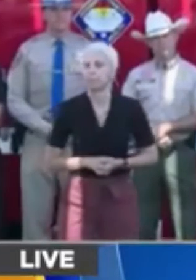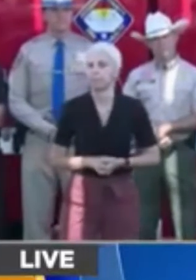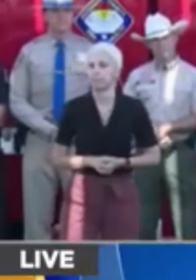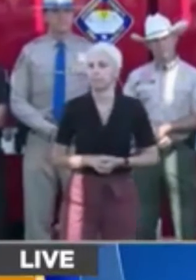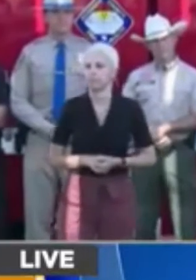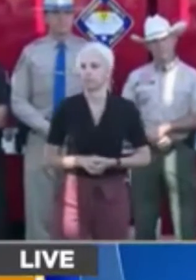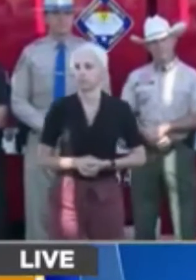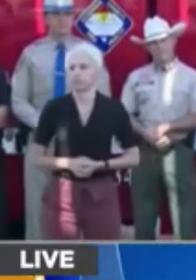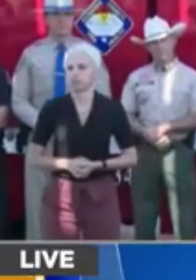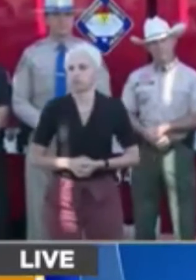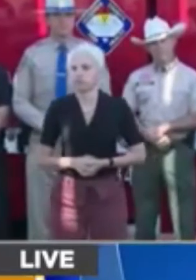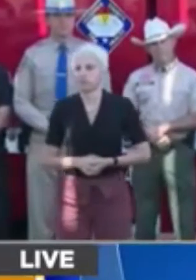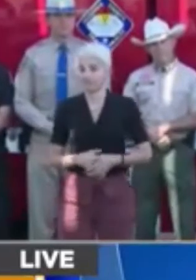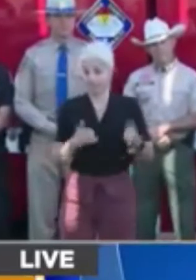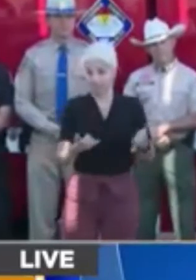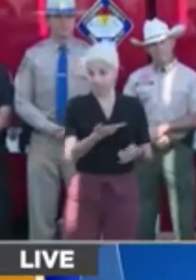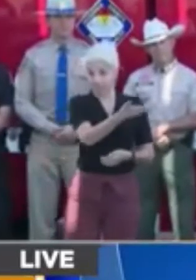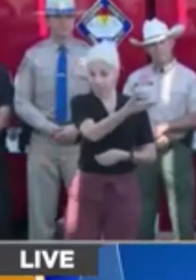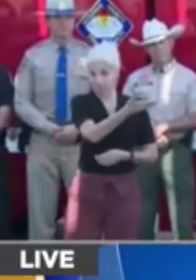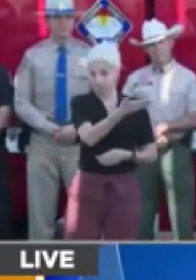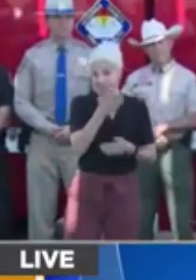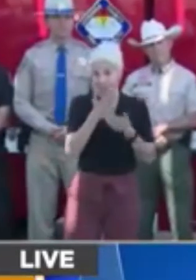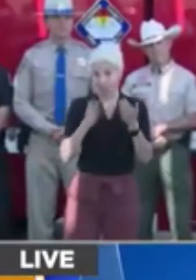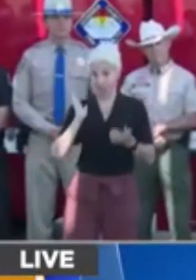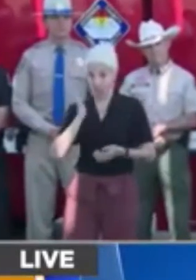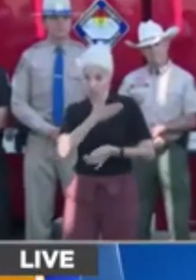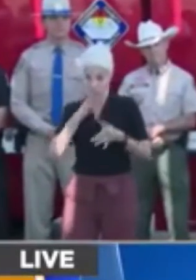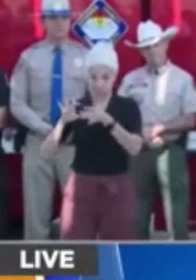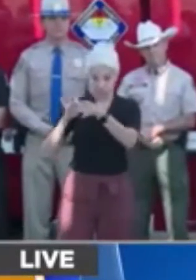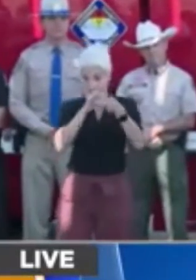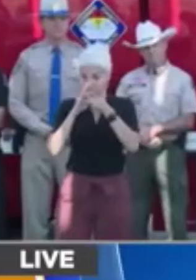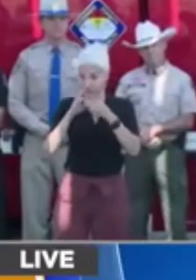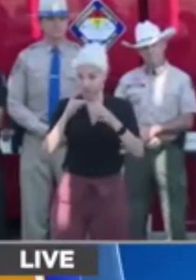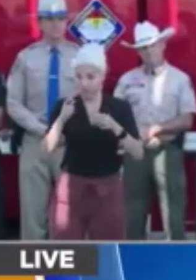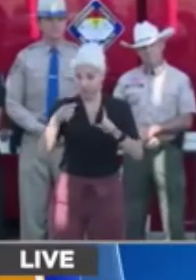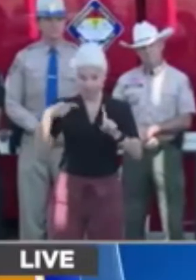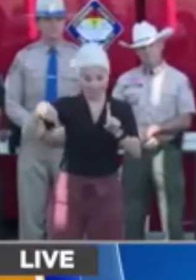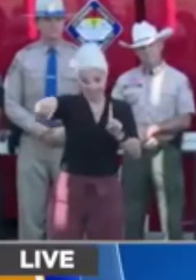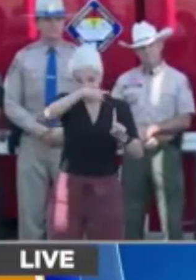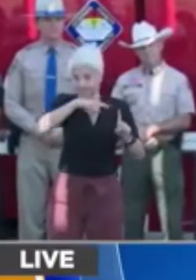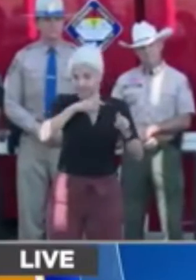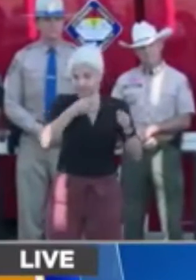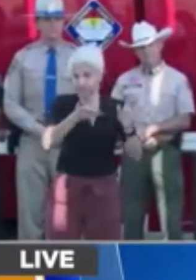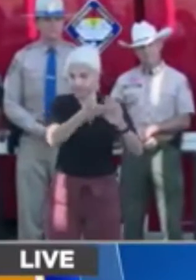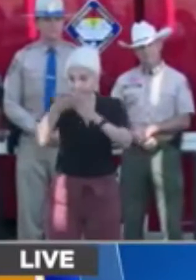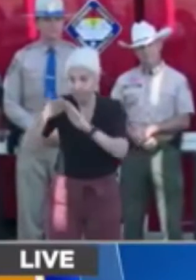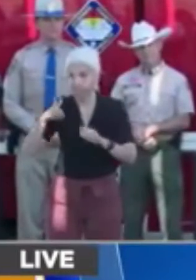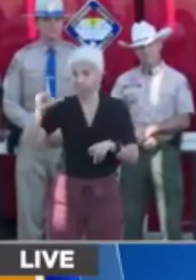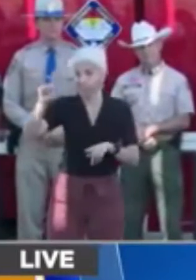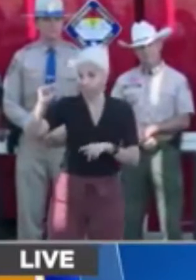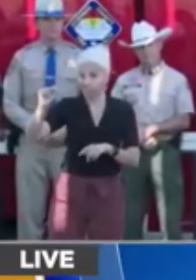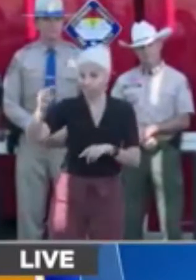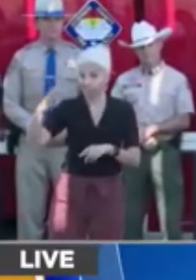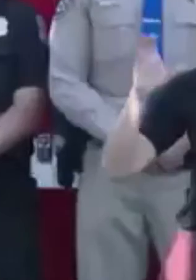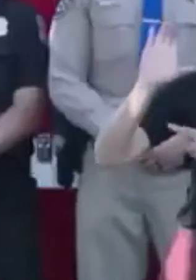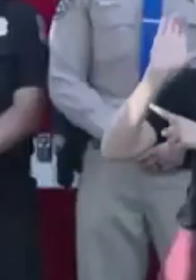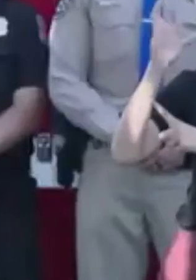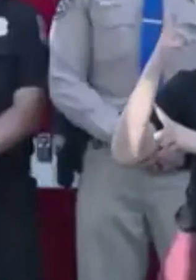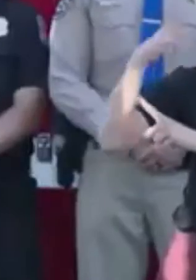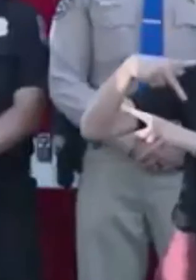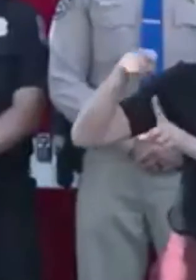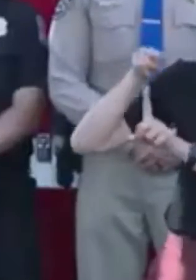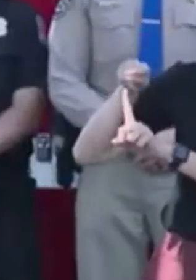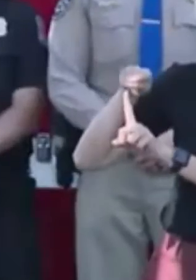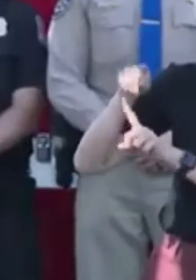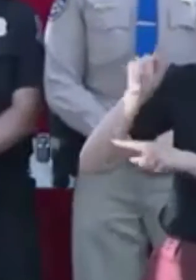So we're going to be in some of our unified commanders, and that's going to be Lieutenant from CHP, Lieutenant